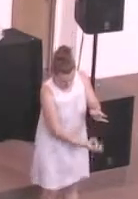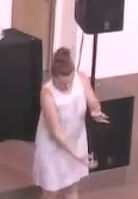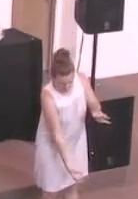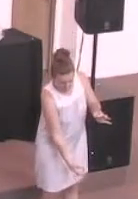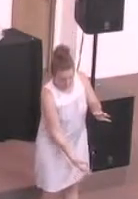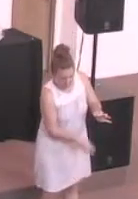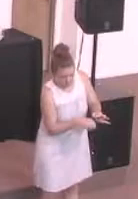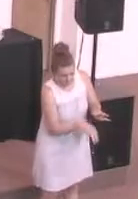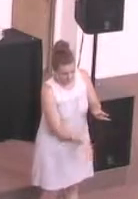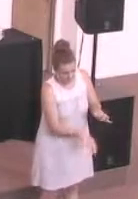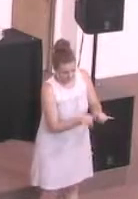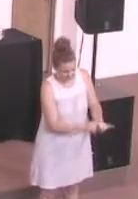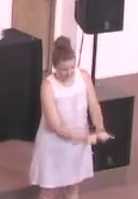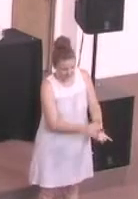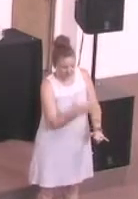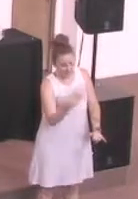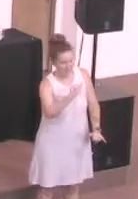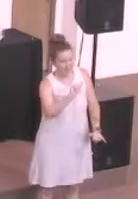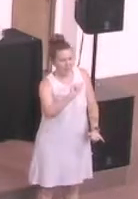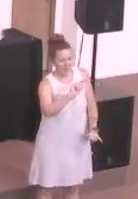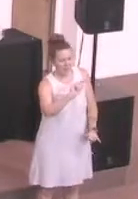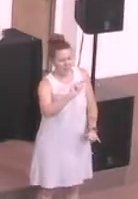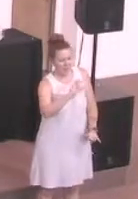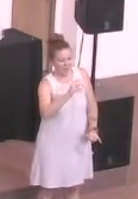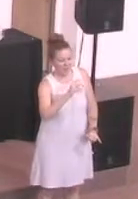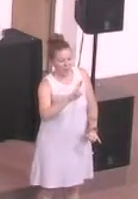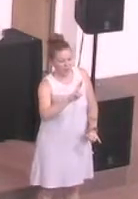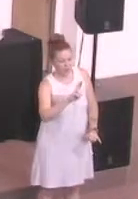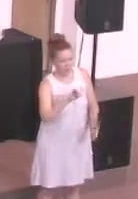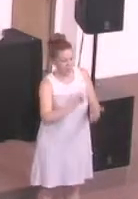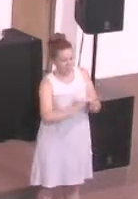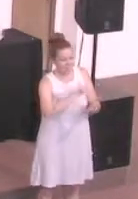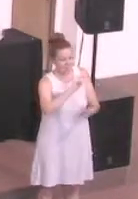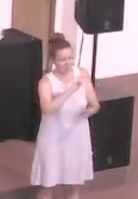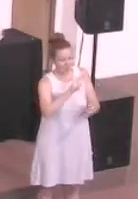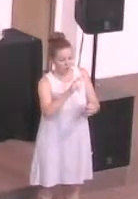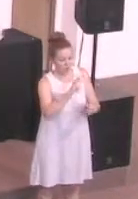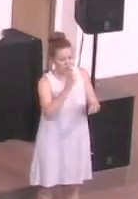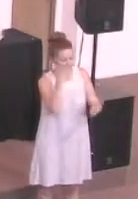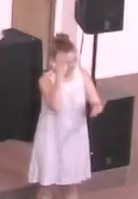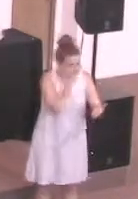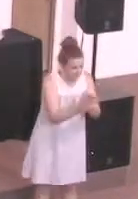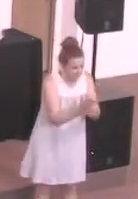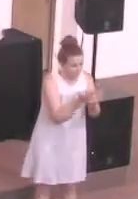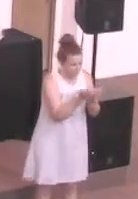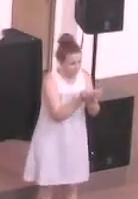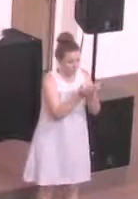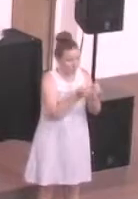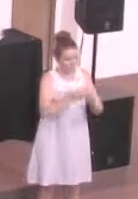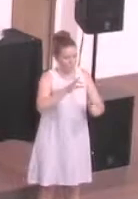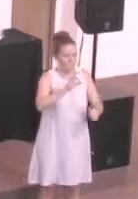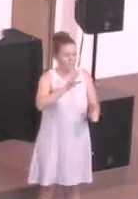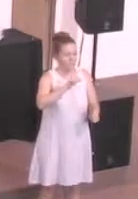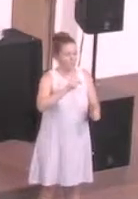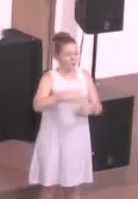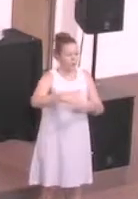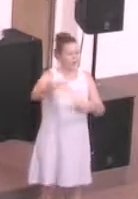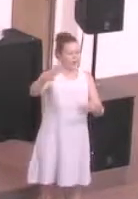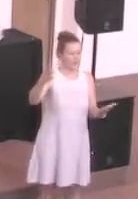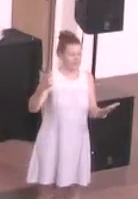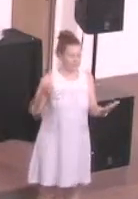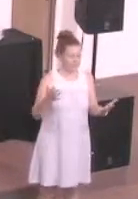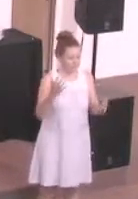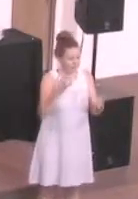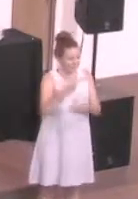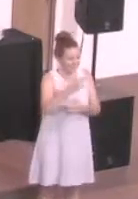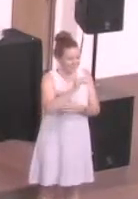anchor. And that anchor hinders that boat from floating away. It stops it. And I'll tell you, there's things